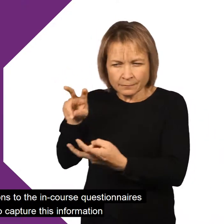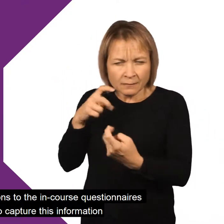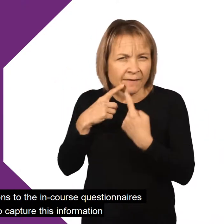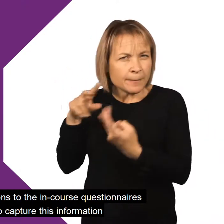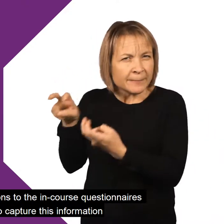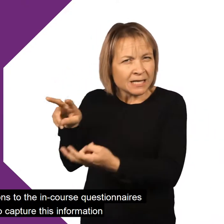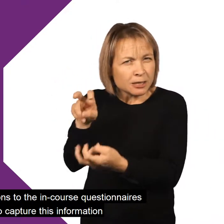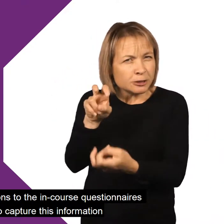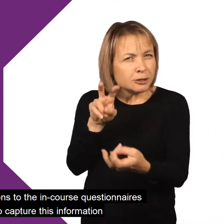this information